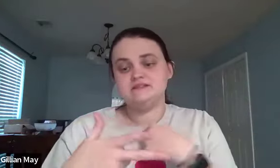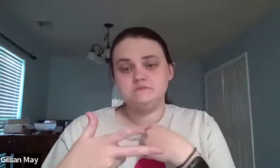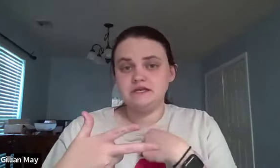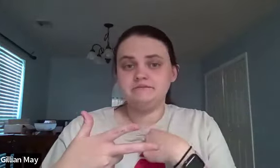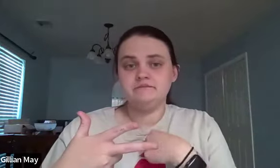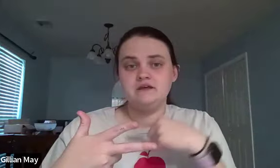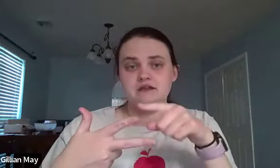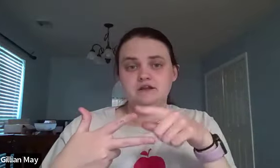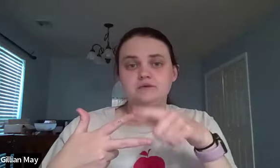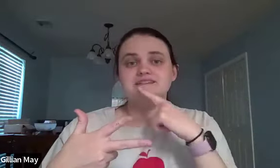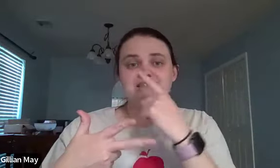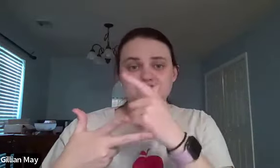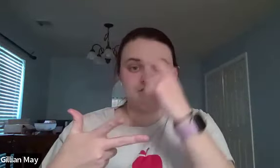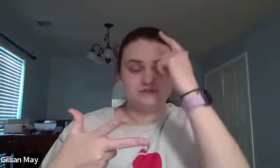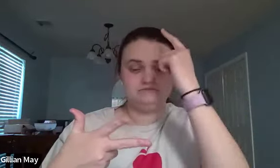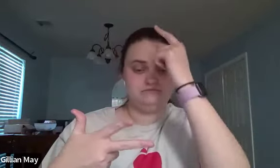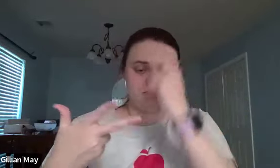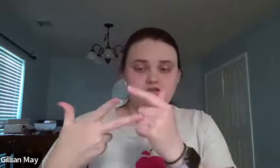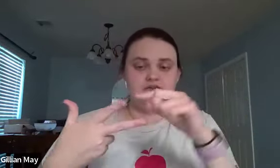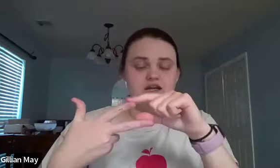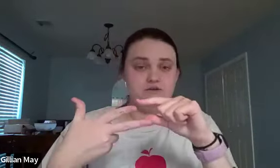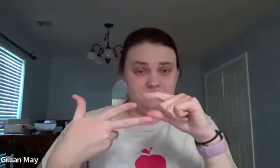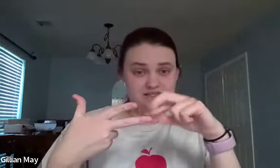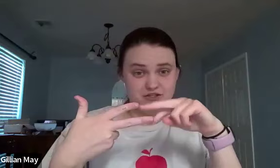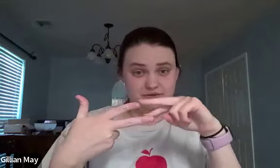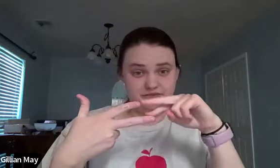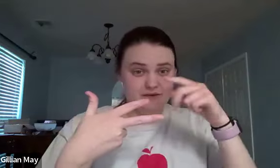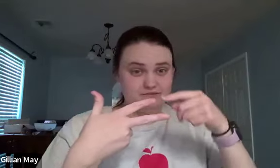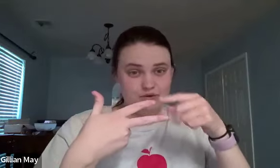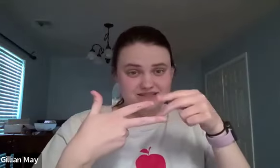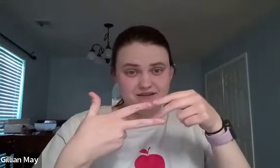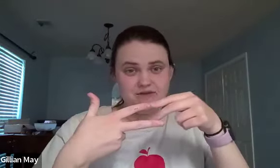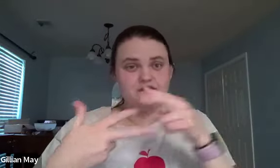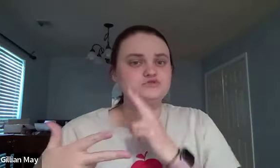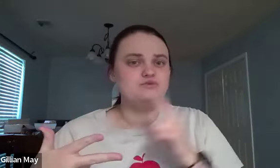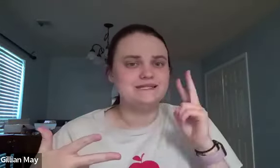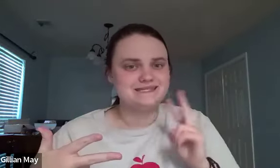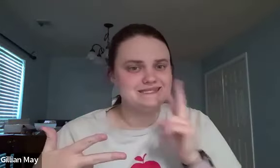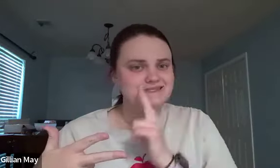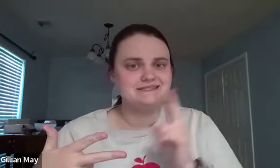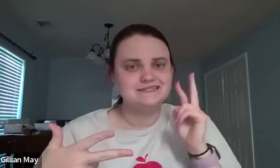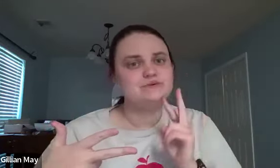is me, and I'd go my sister, brother, and then I'd go these 2. Like I would point to them, and I go twins.